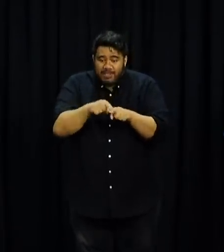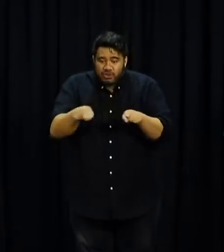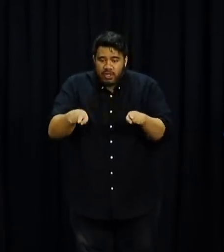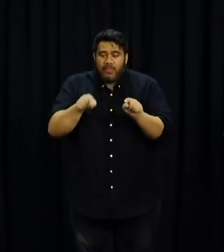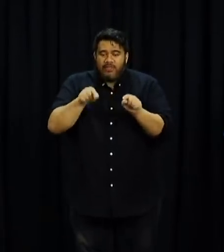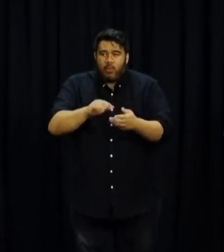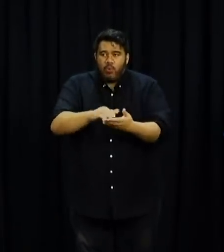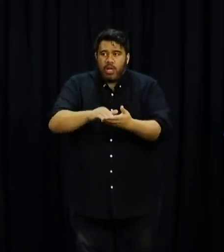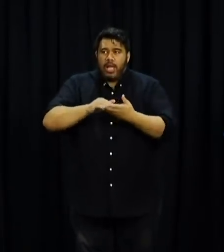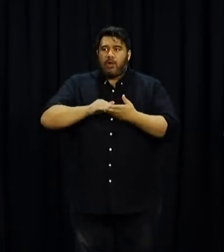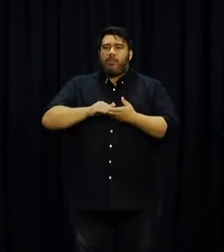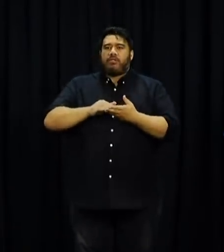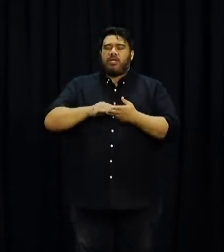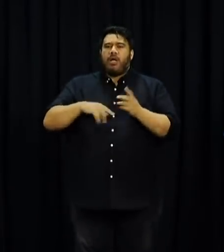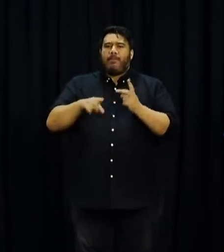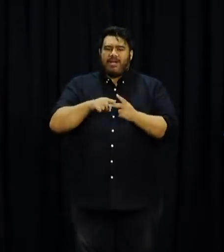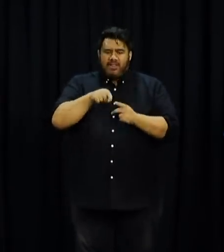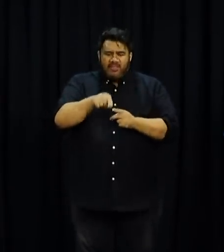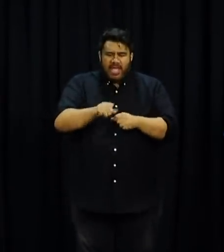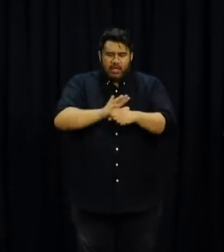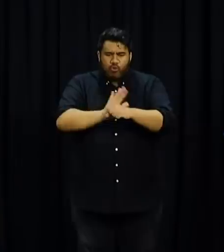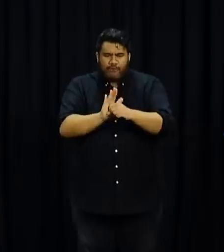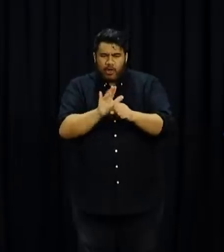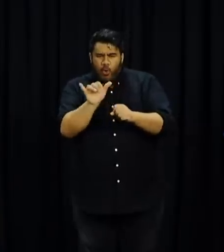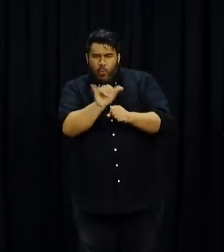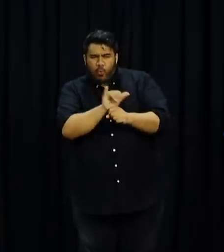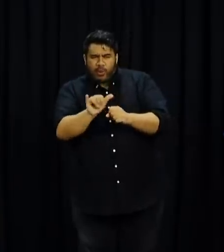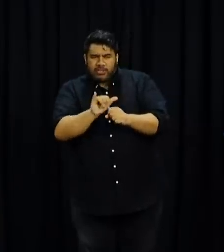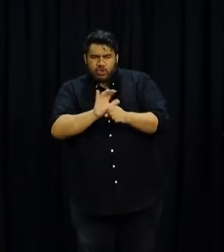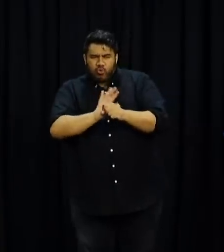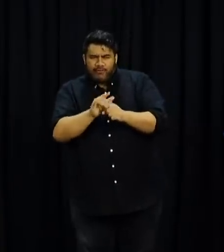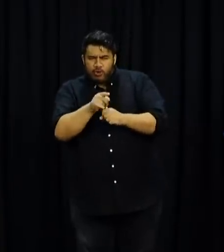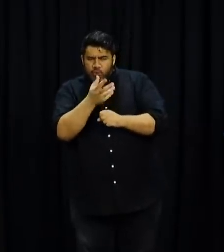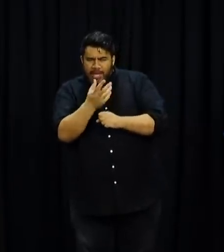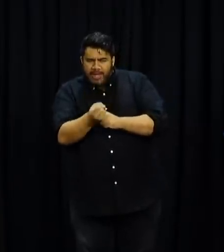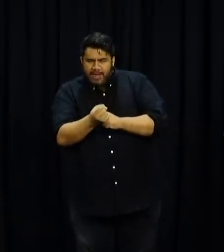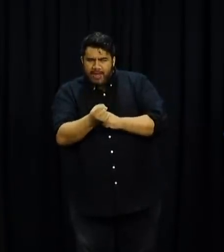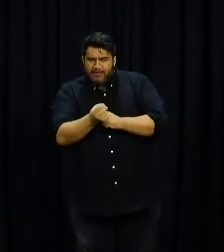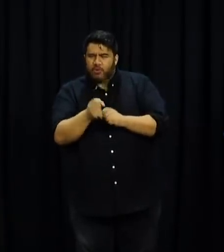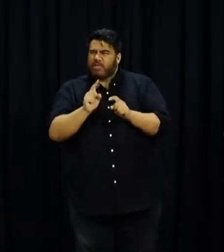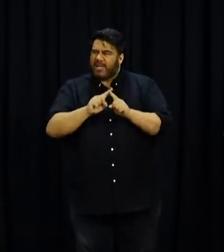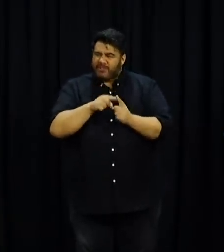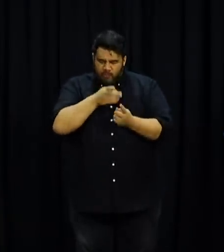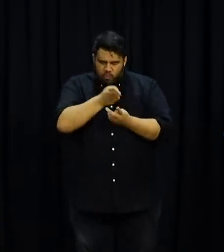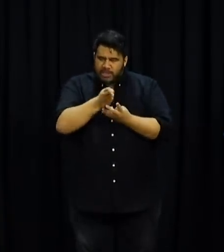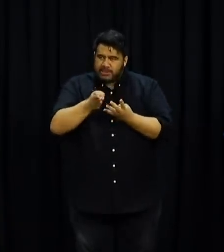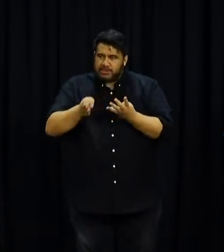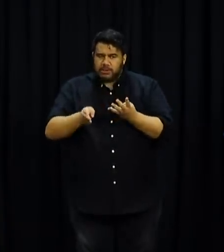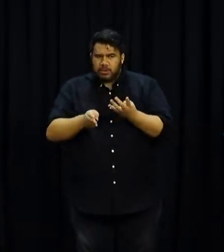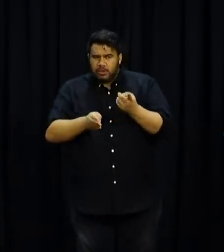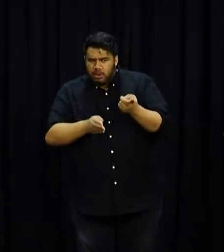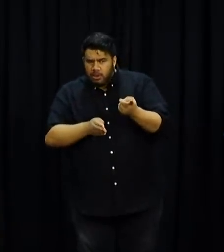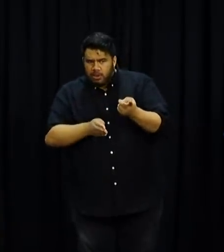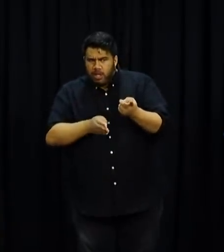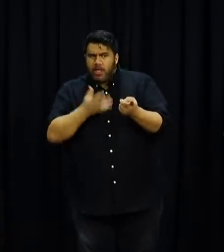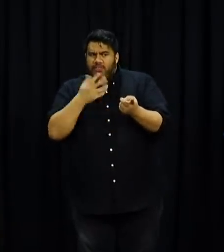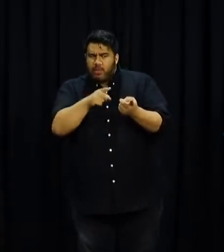genome sequencing tells us as well. As Dr. Bloomfield has touched on, that can potentially provide us